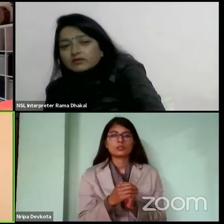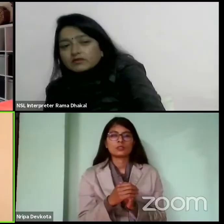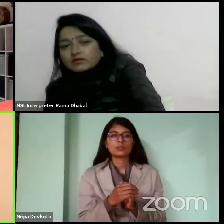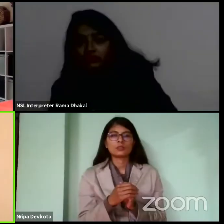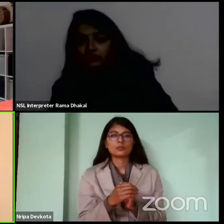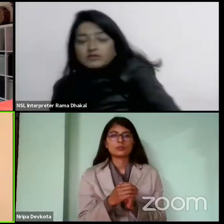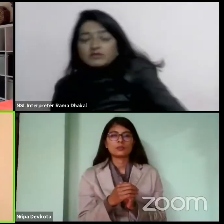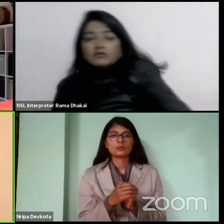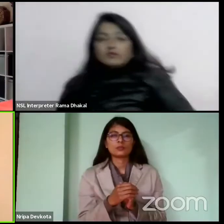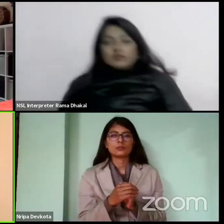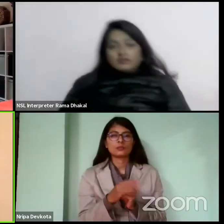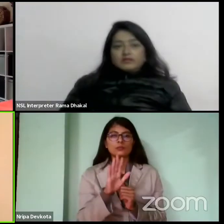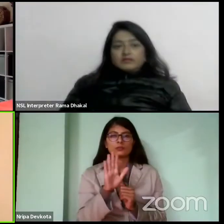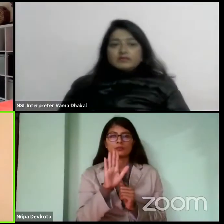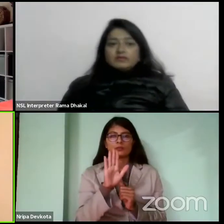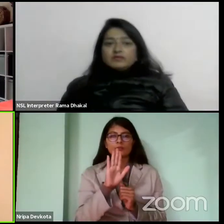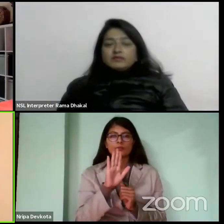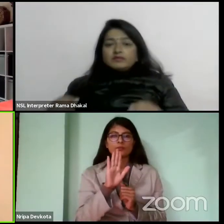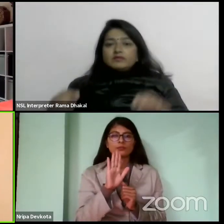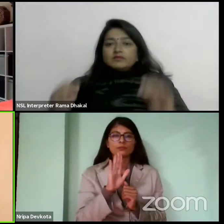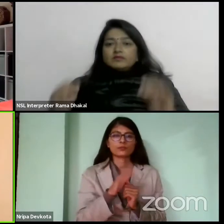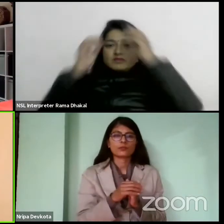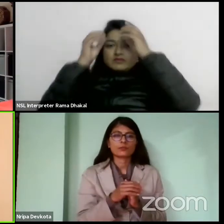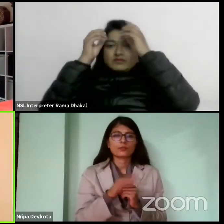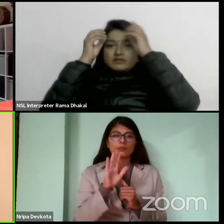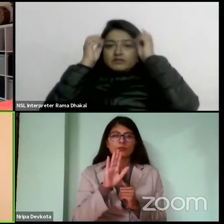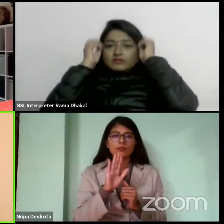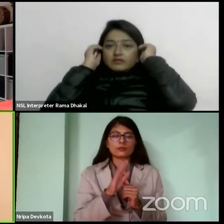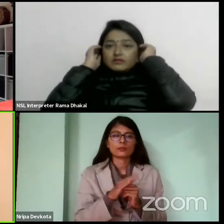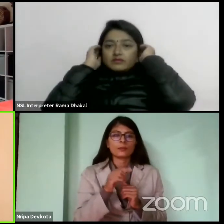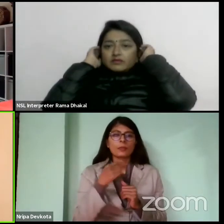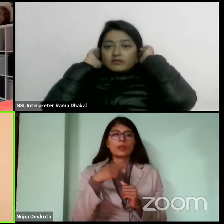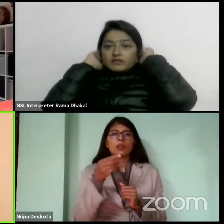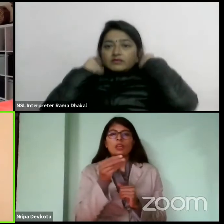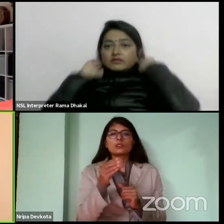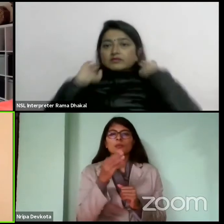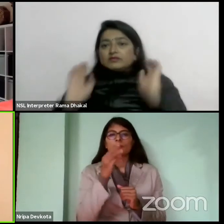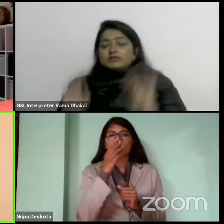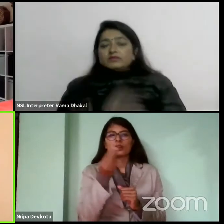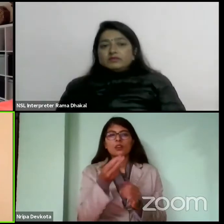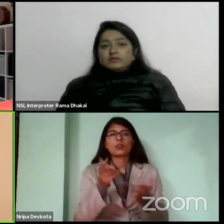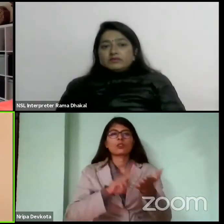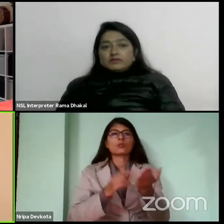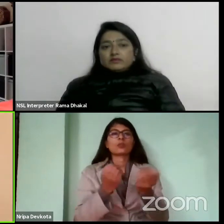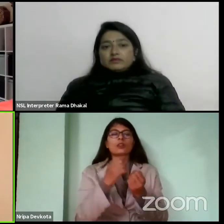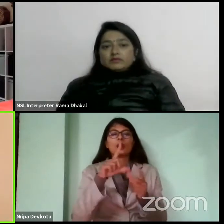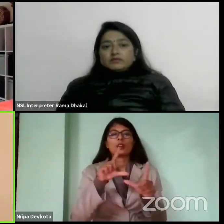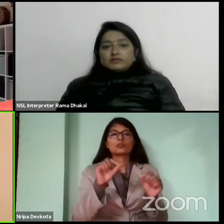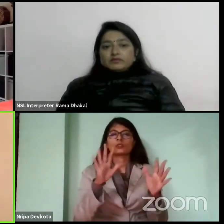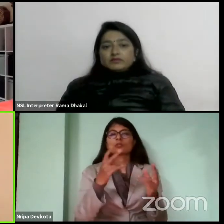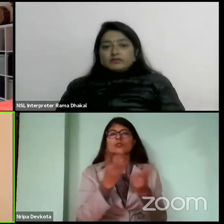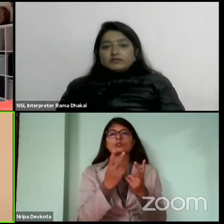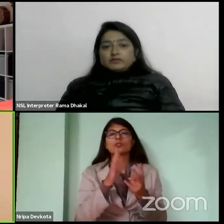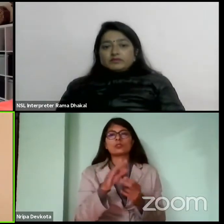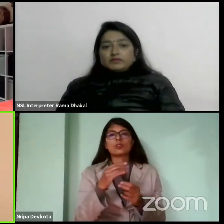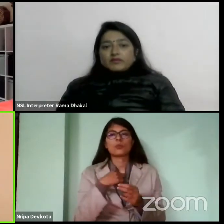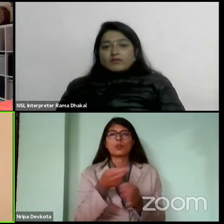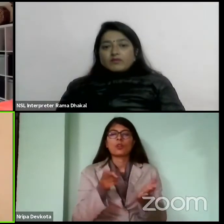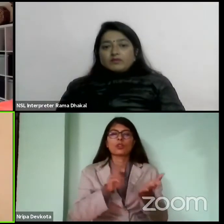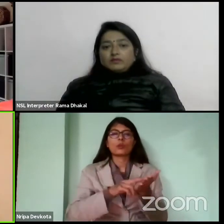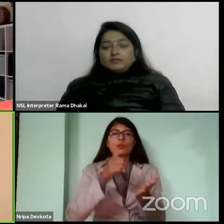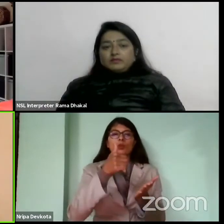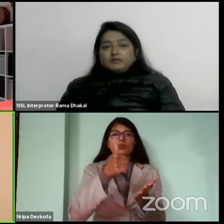I don't think there's anything more to be added to that. So I'm just going to ask Archana to